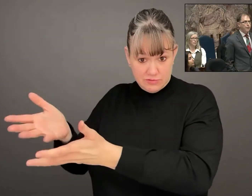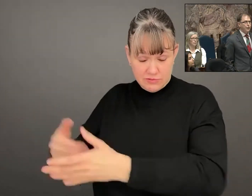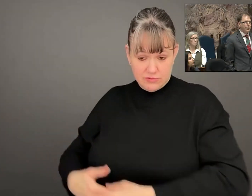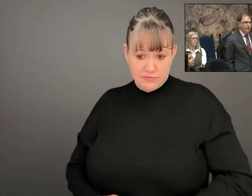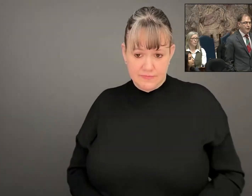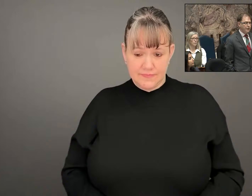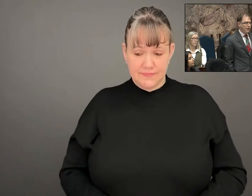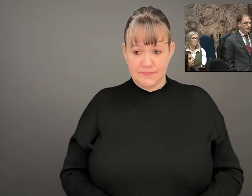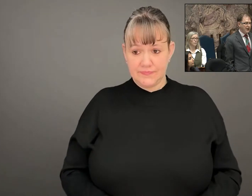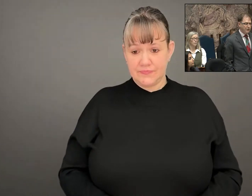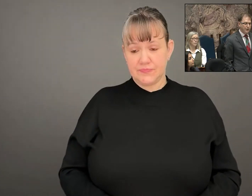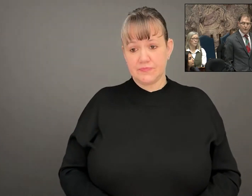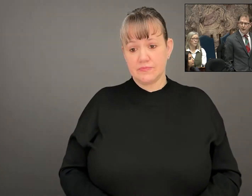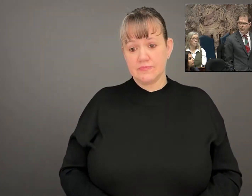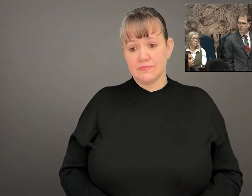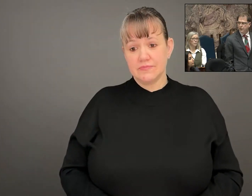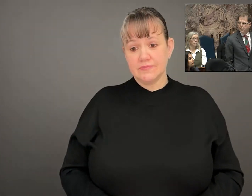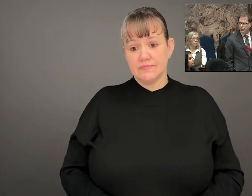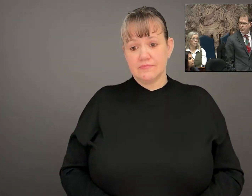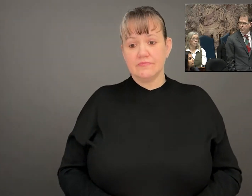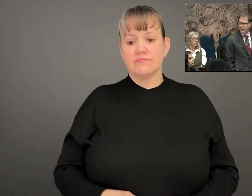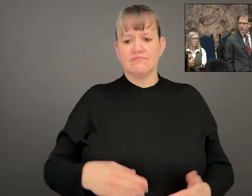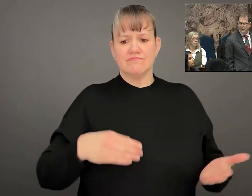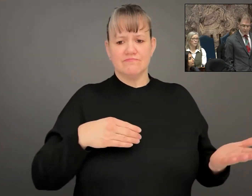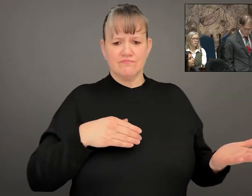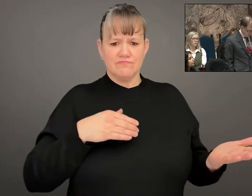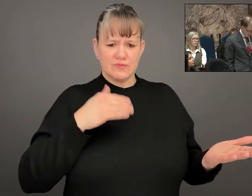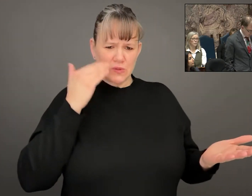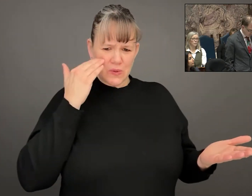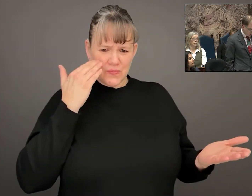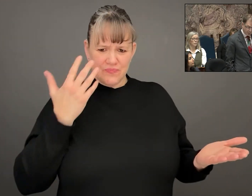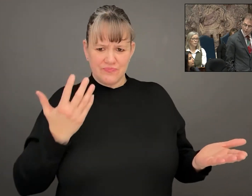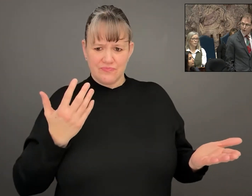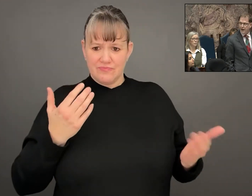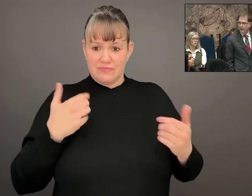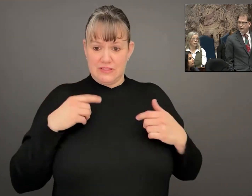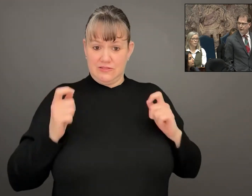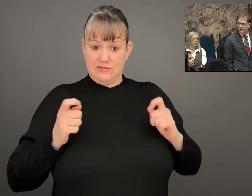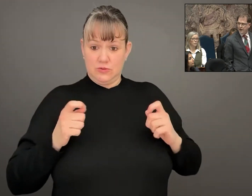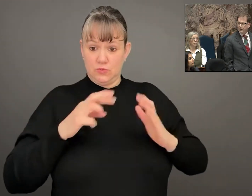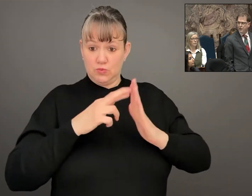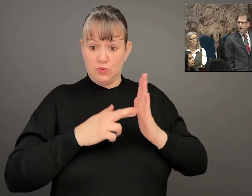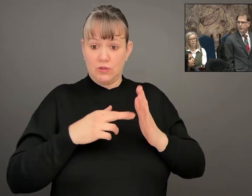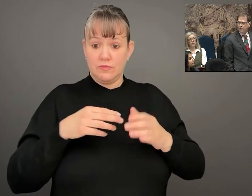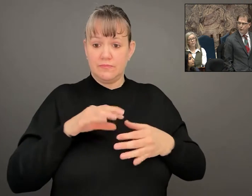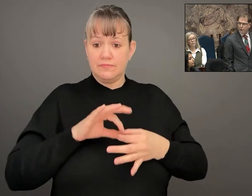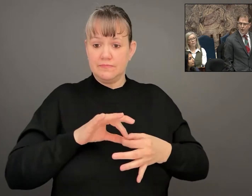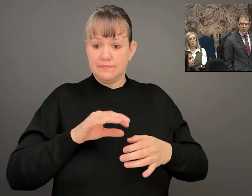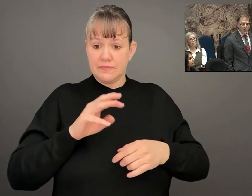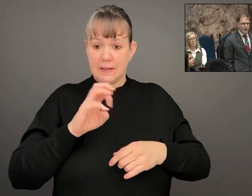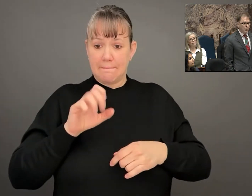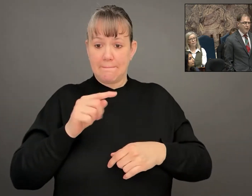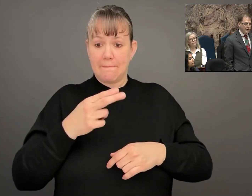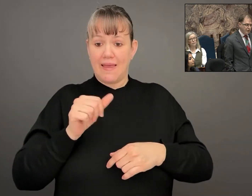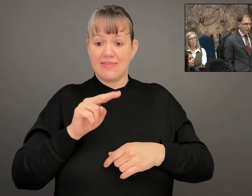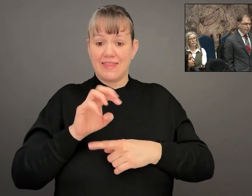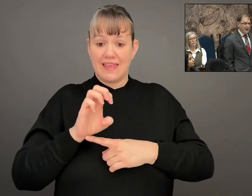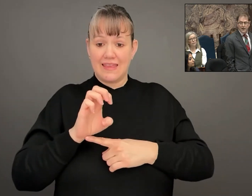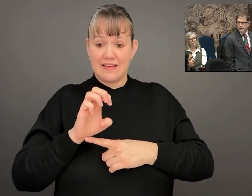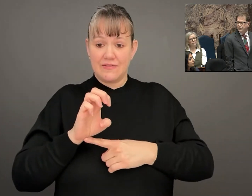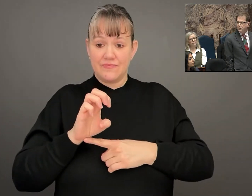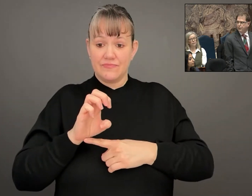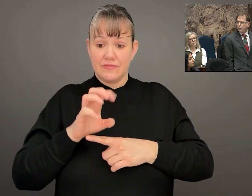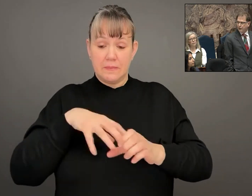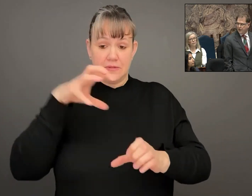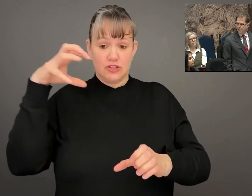the most recent change to the regulations with respect to methane emissions from the oil and gas sector came in January 1st, that we've reduced